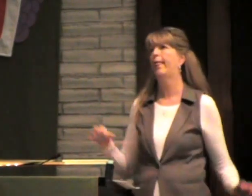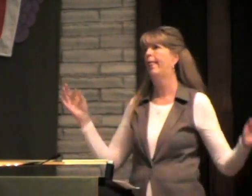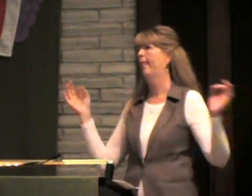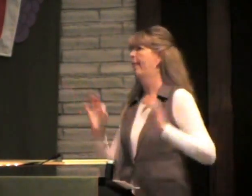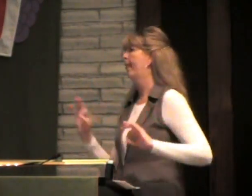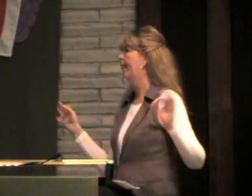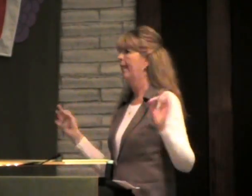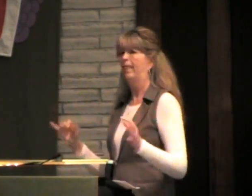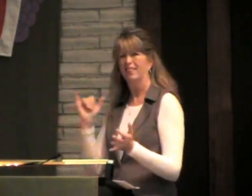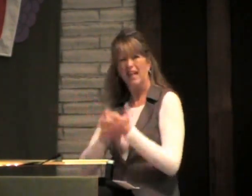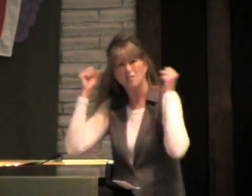"Oh, God's with me.